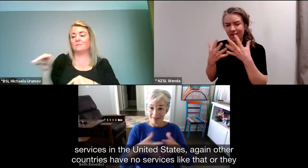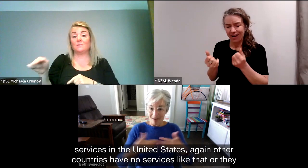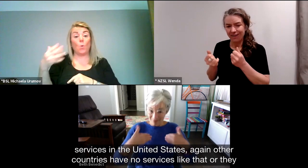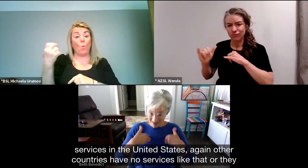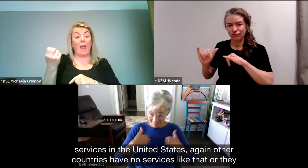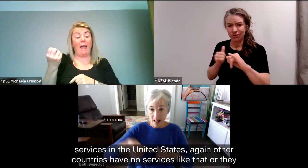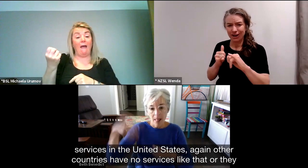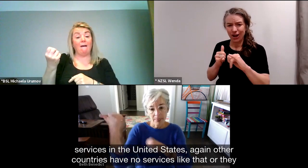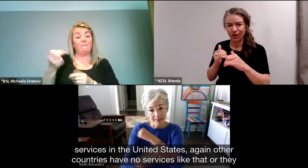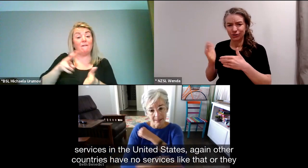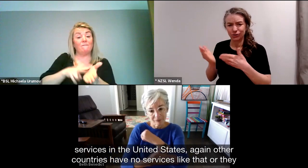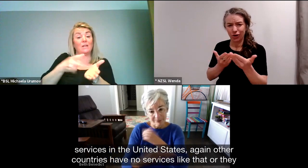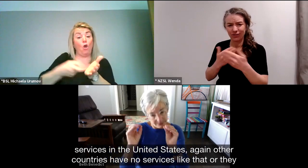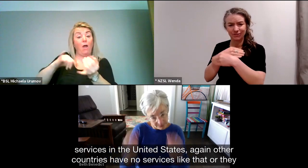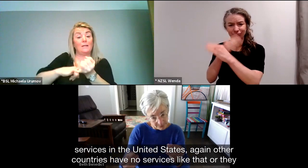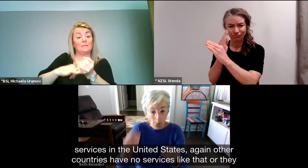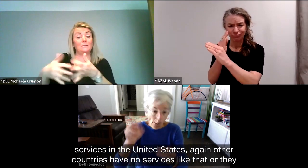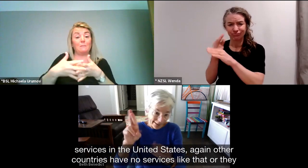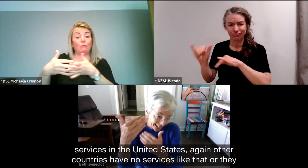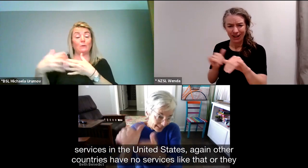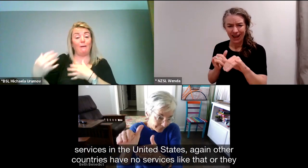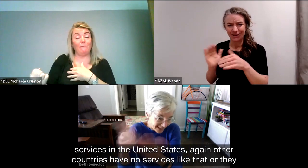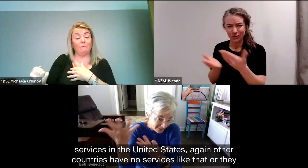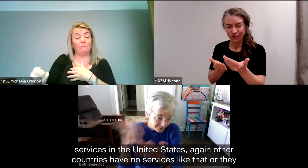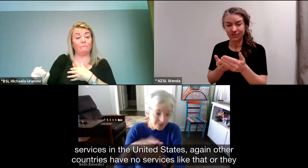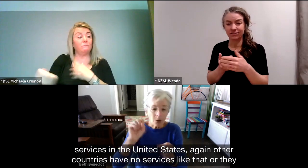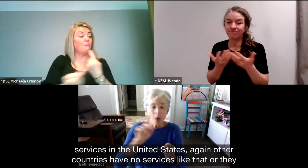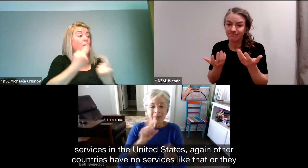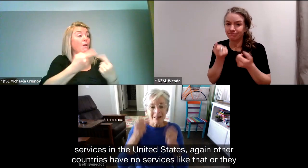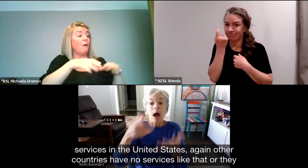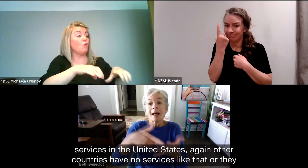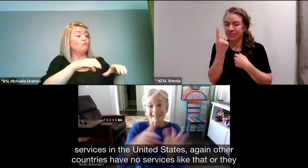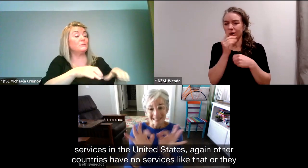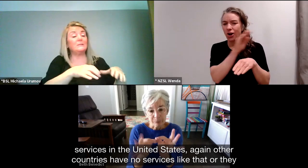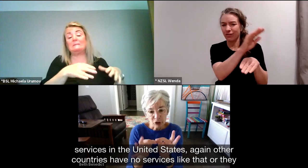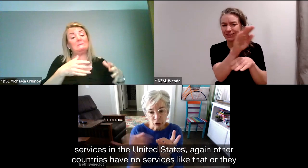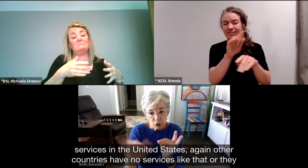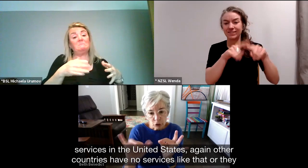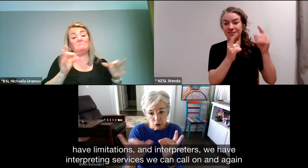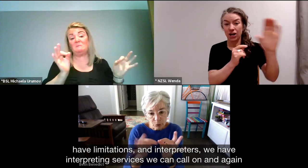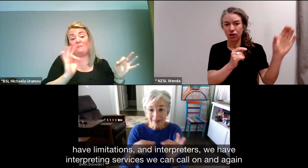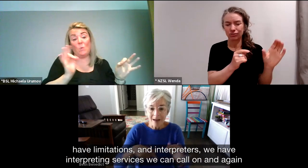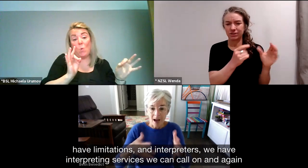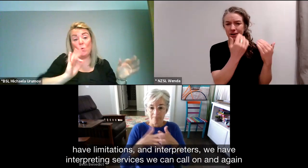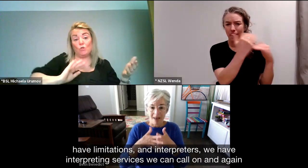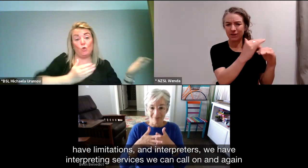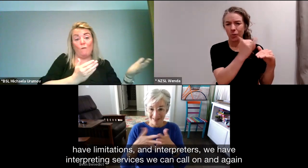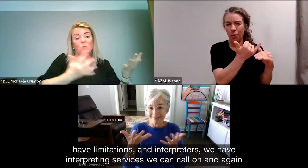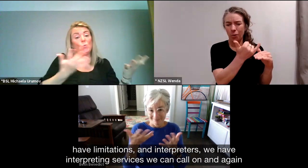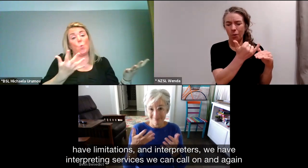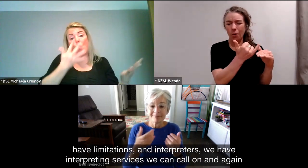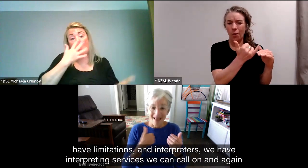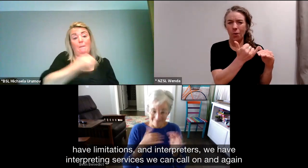what we call VRS. Again, other countries either have no services like that or limitations. And